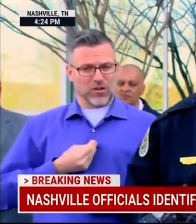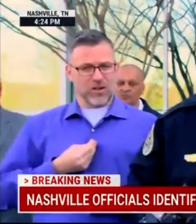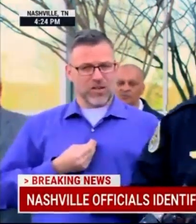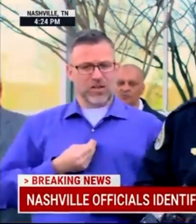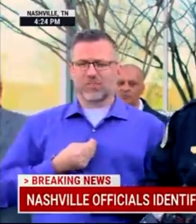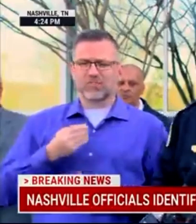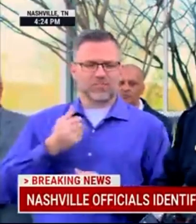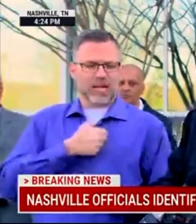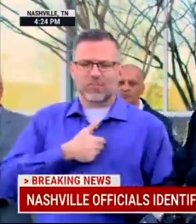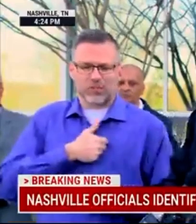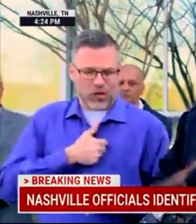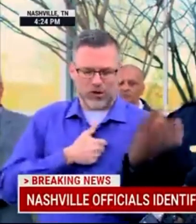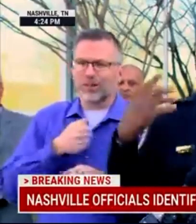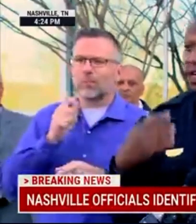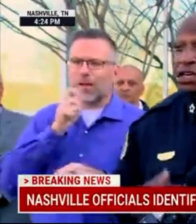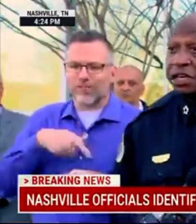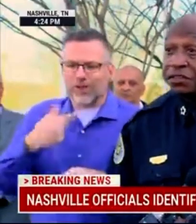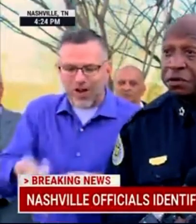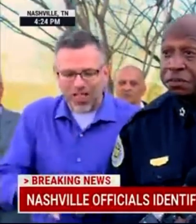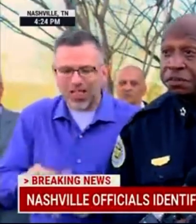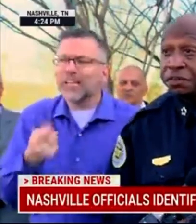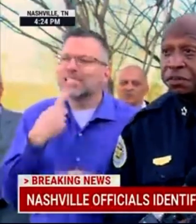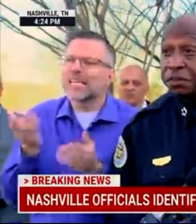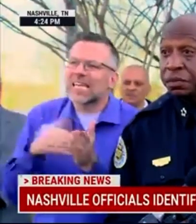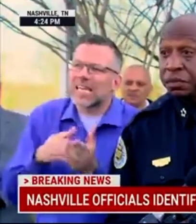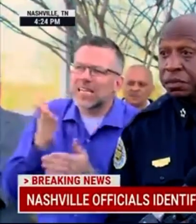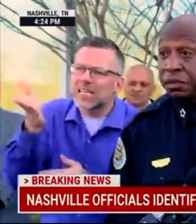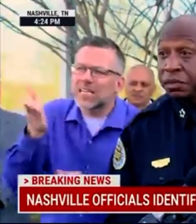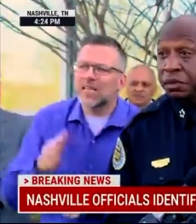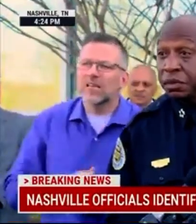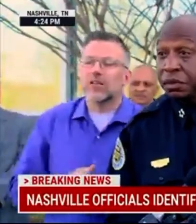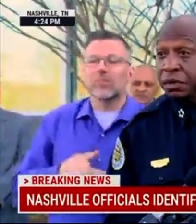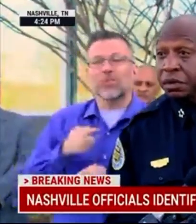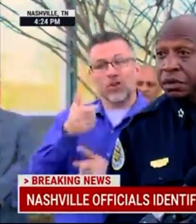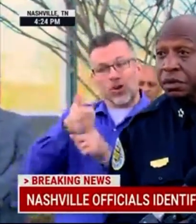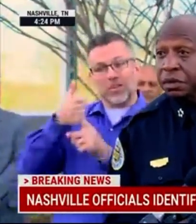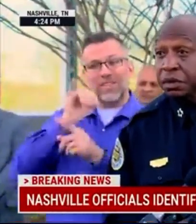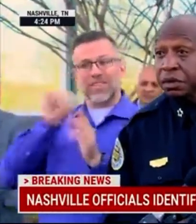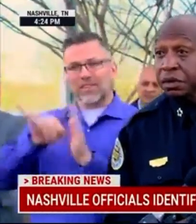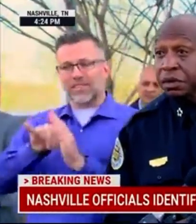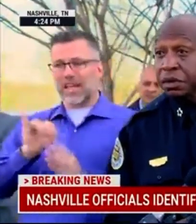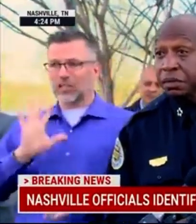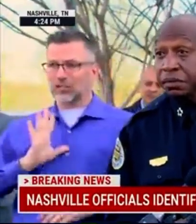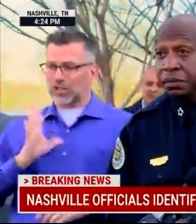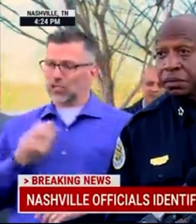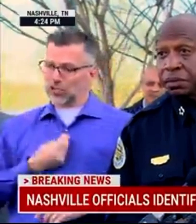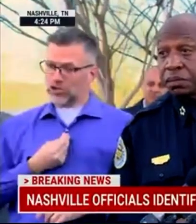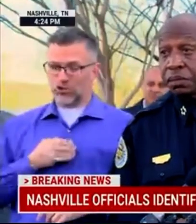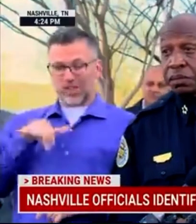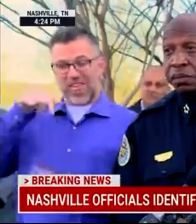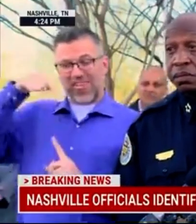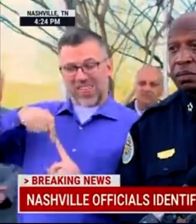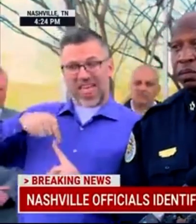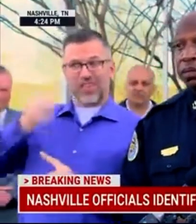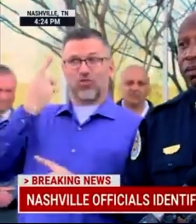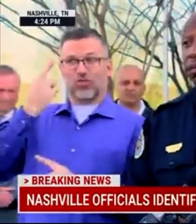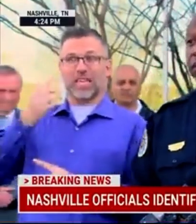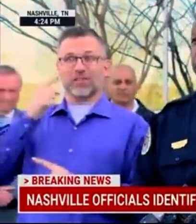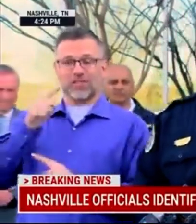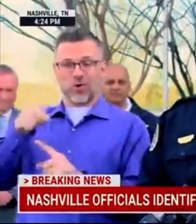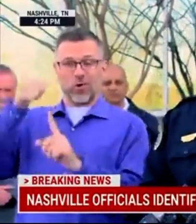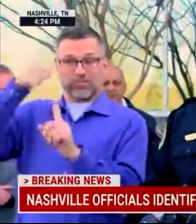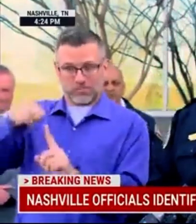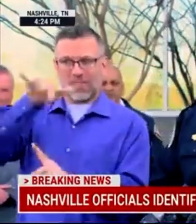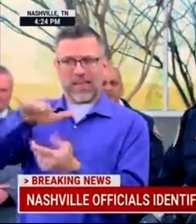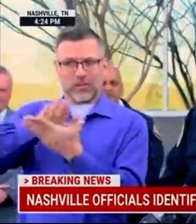with I'm sorry, I knocked someone's mic over. I didn't hear you say that again, sir. Is there any reason to believe that how she identifies has any motive for targeting the school?